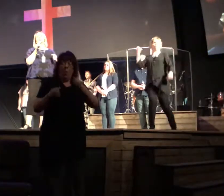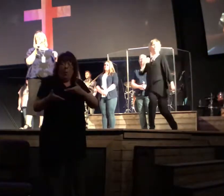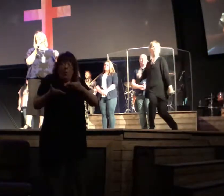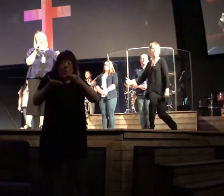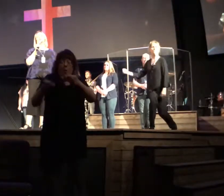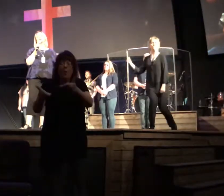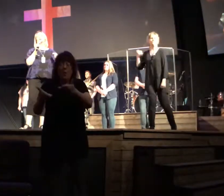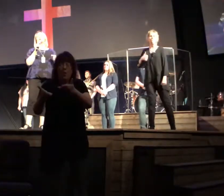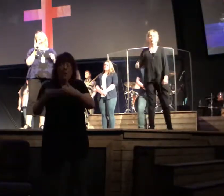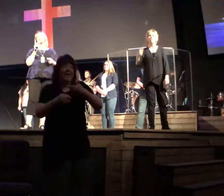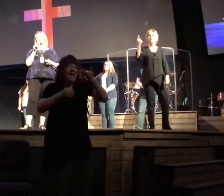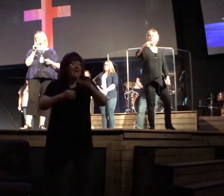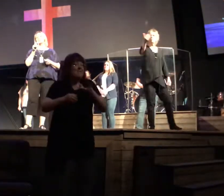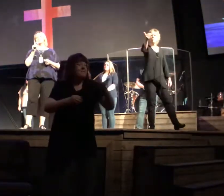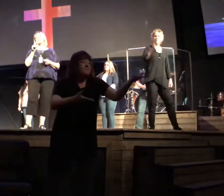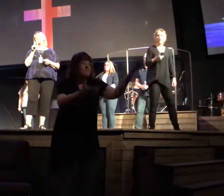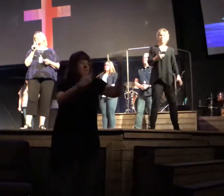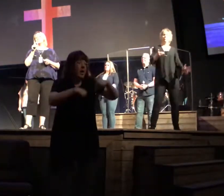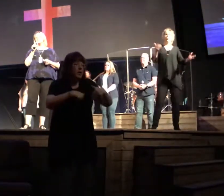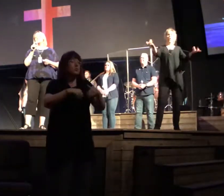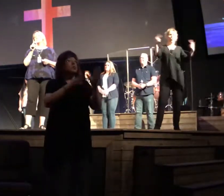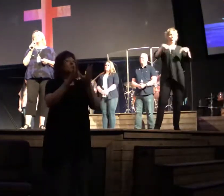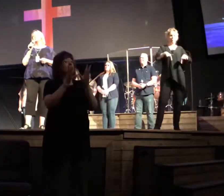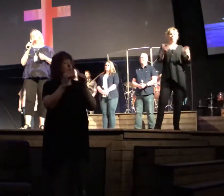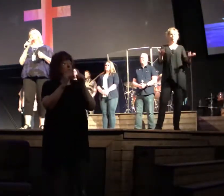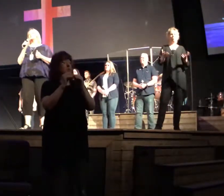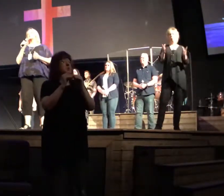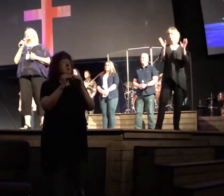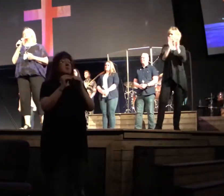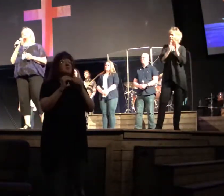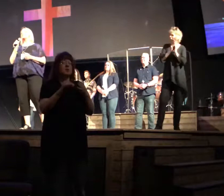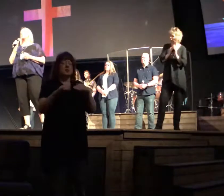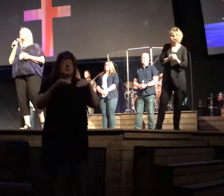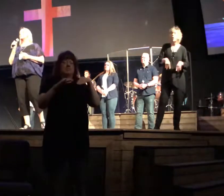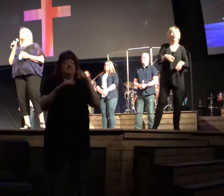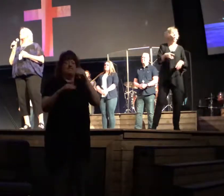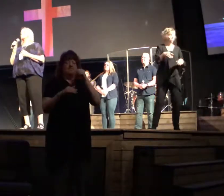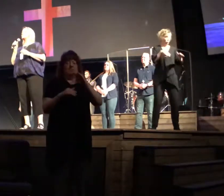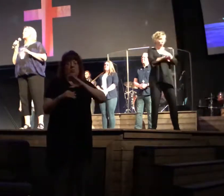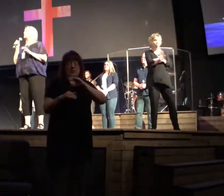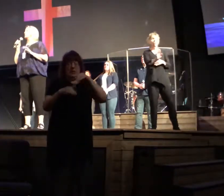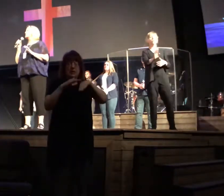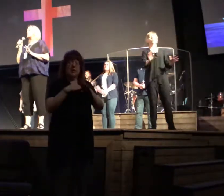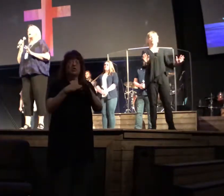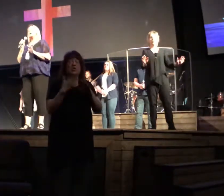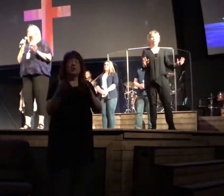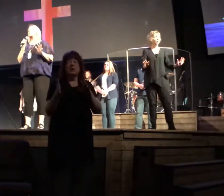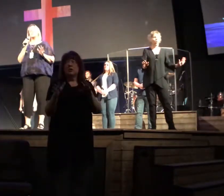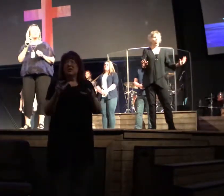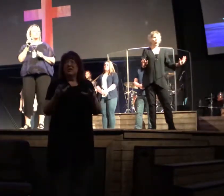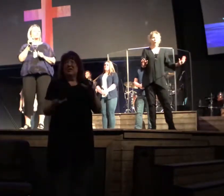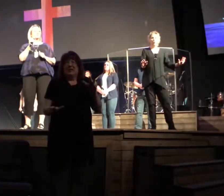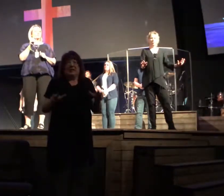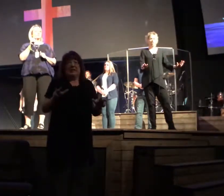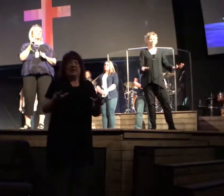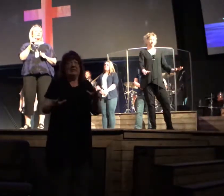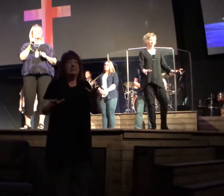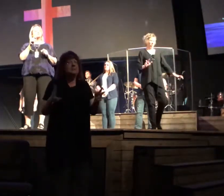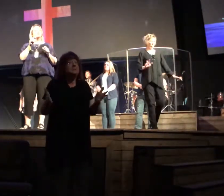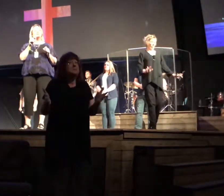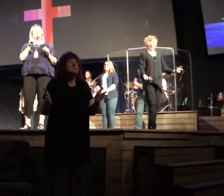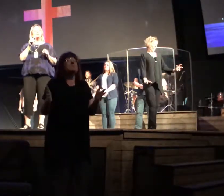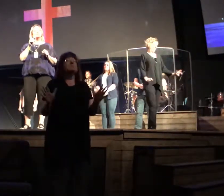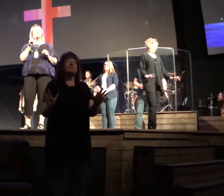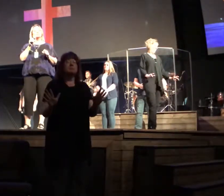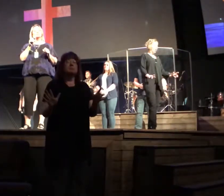to them to invite her to service. When she first came through the doors, it was just awkward to her.